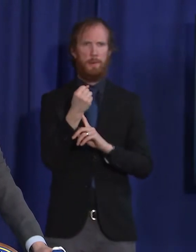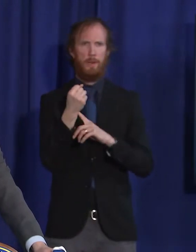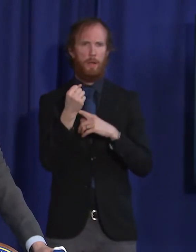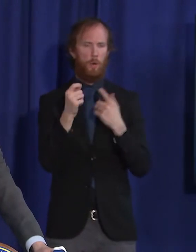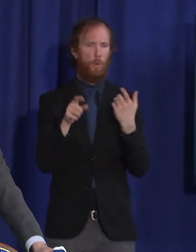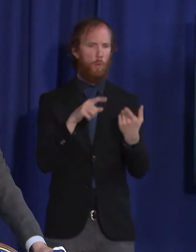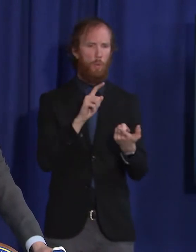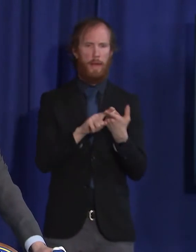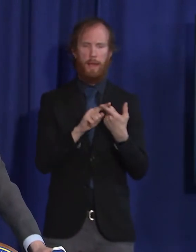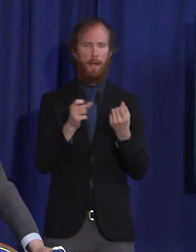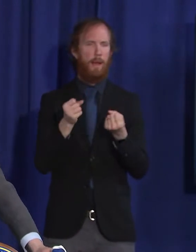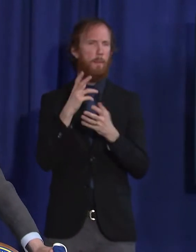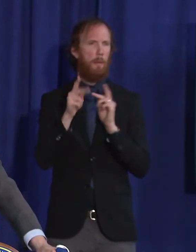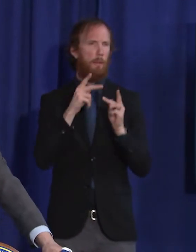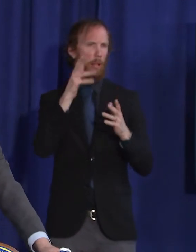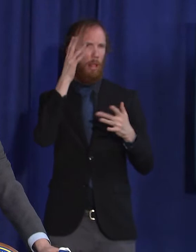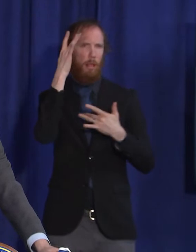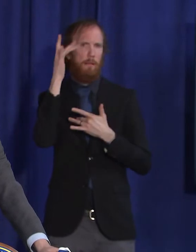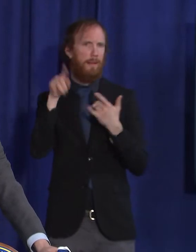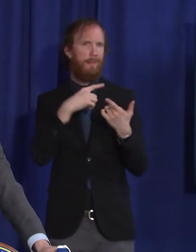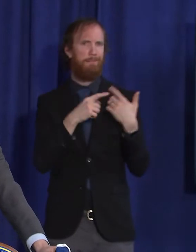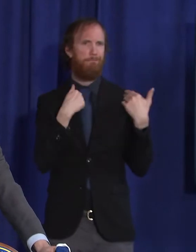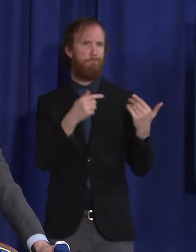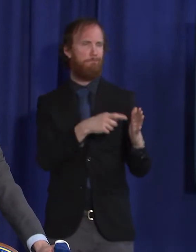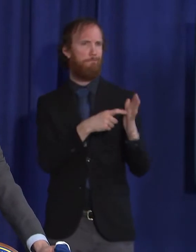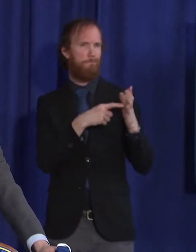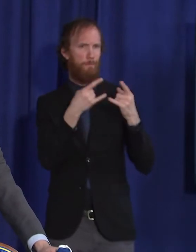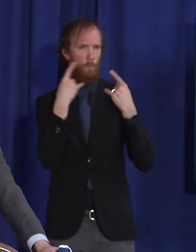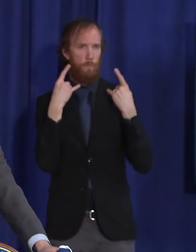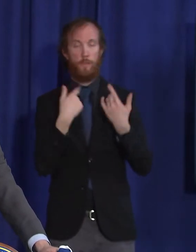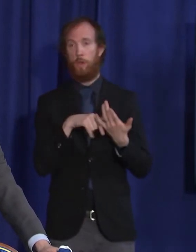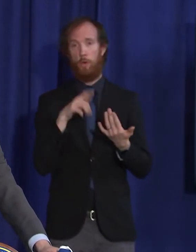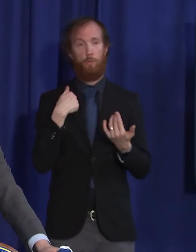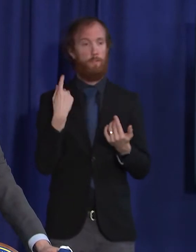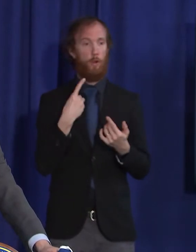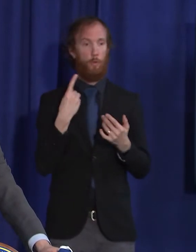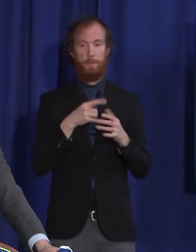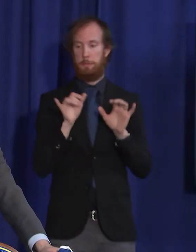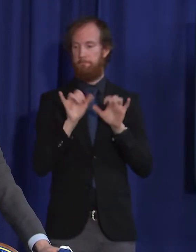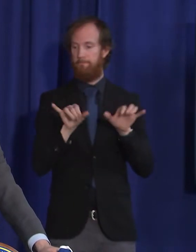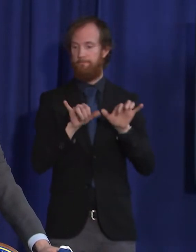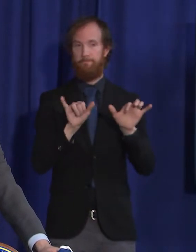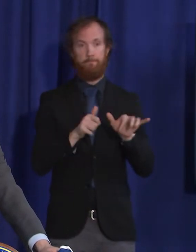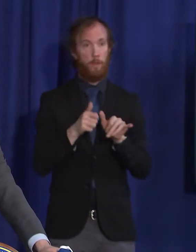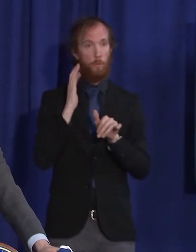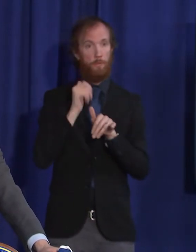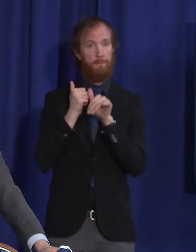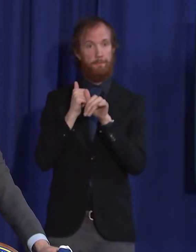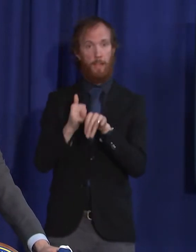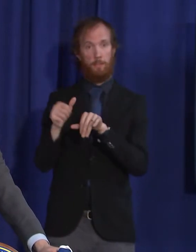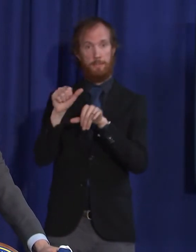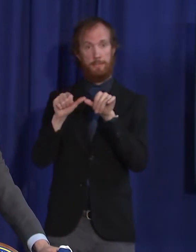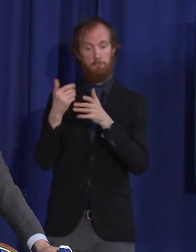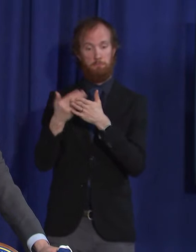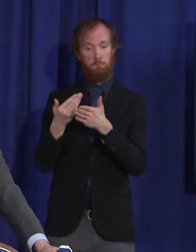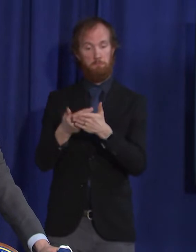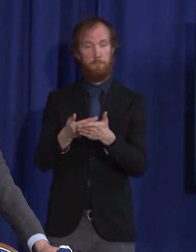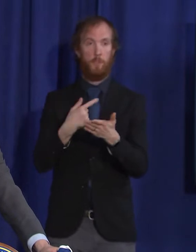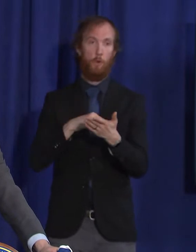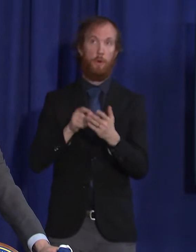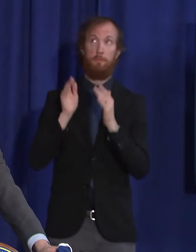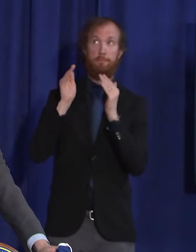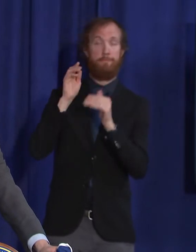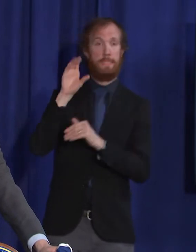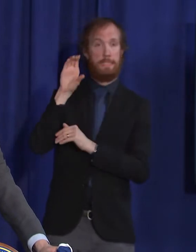being required? Yeah, so we've always been really consistent. We're going to follow the science, and so we are looking directly at CDC guidance. We're looking at